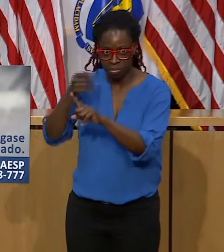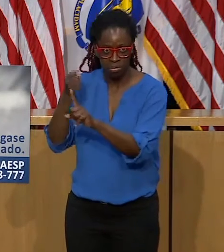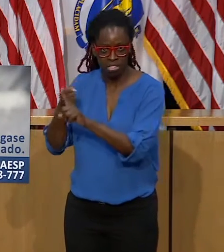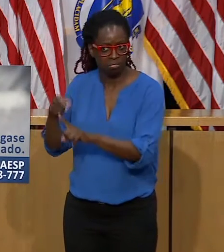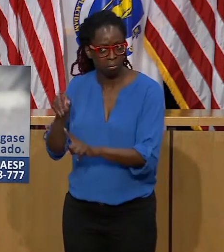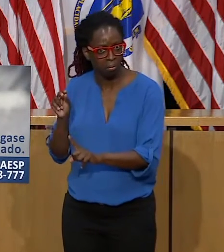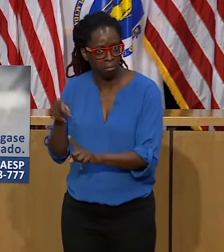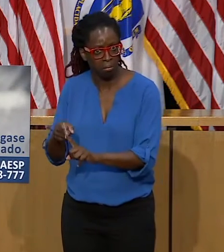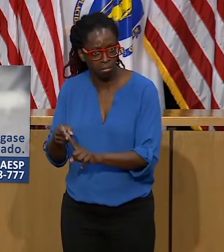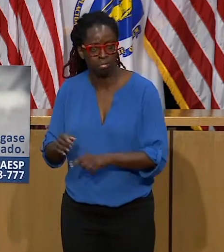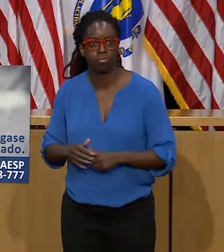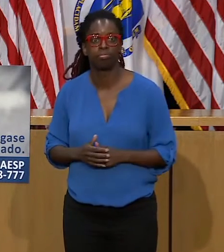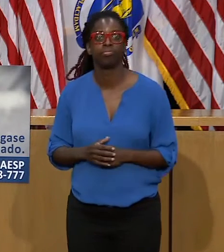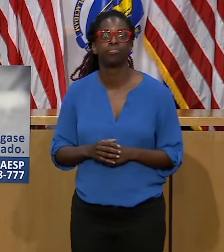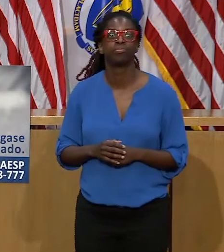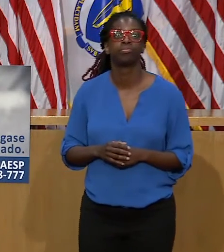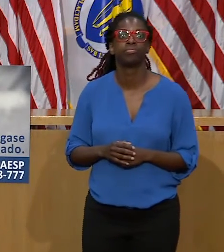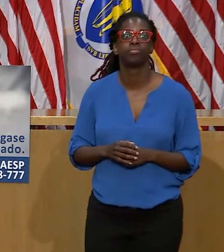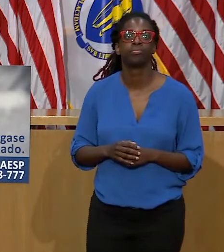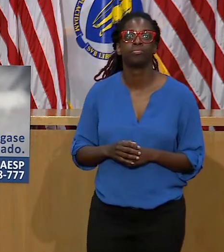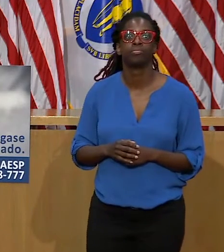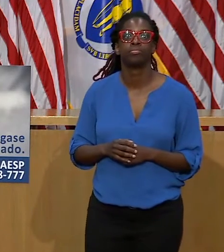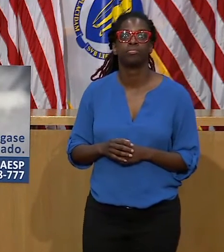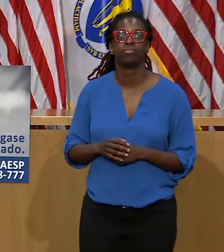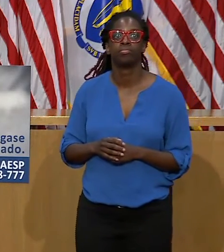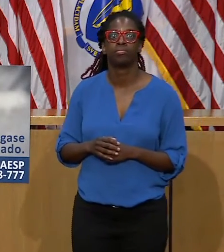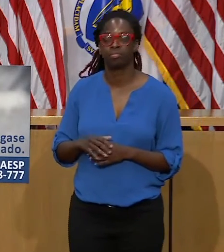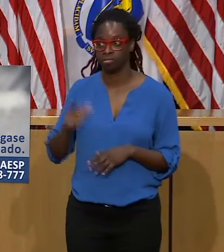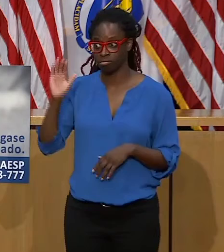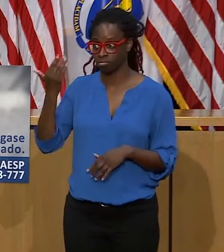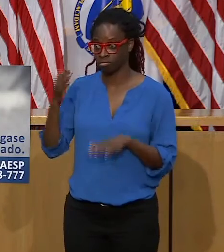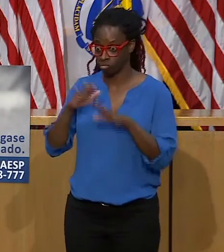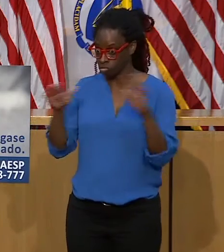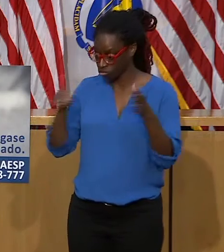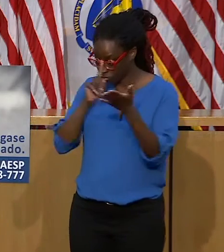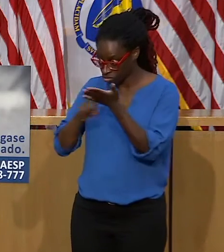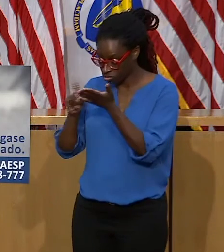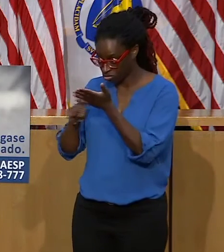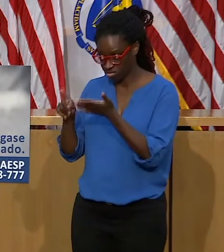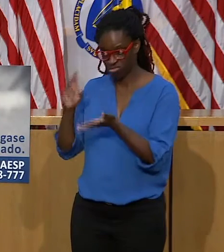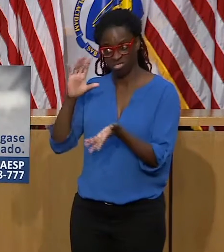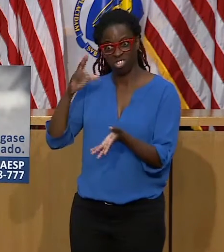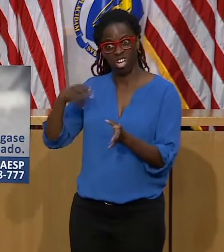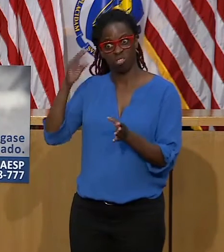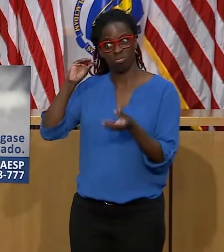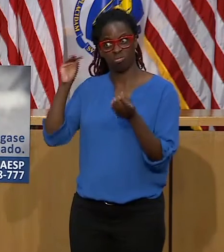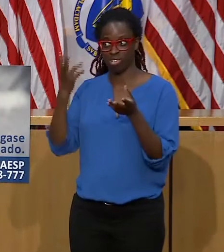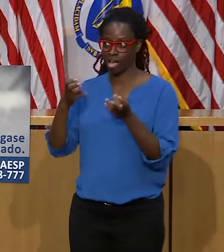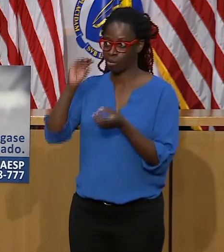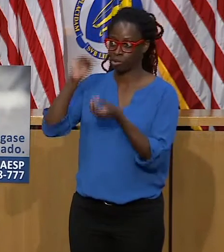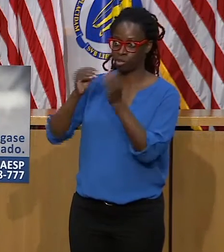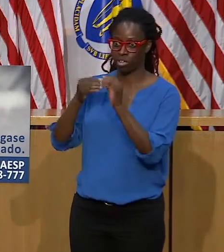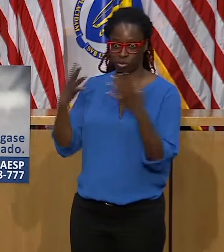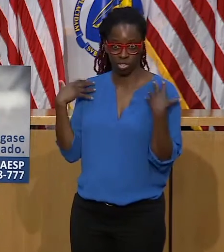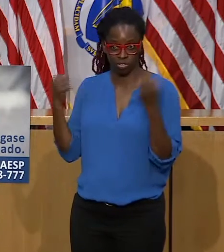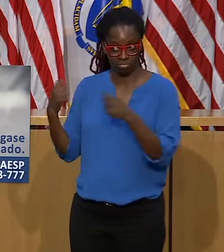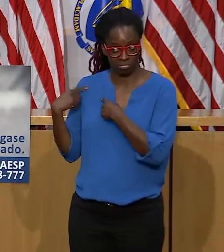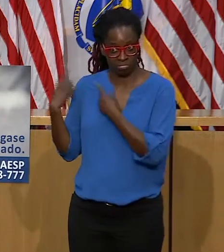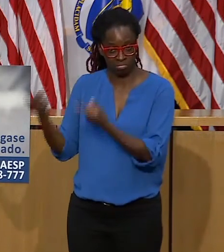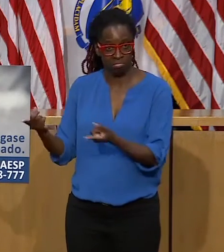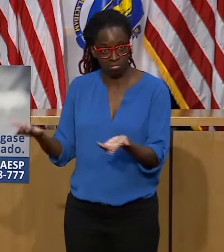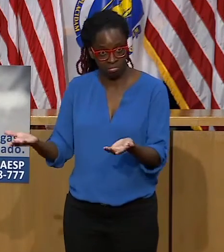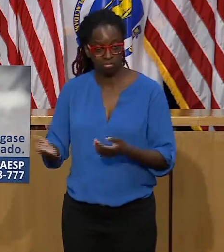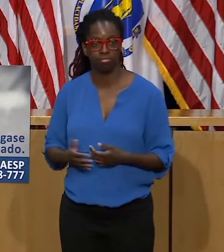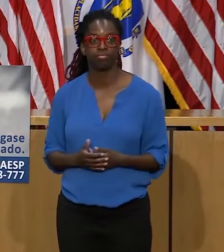is a second wave this fall or winter, we may need to move to a hybrid model or back to full remote learning.